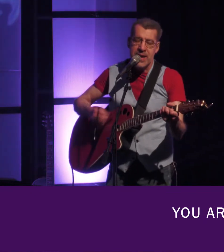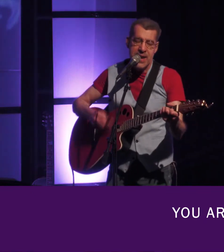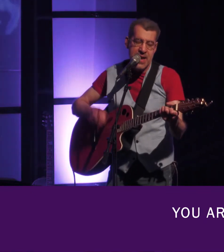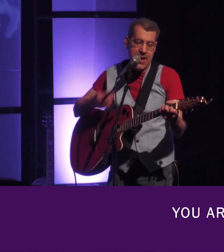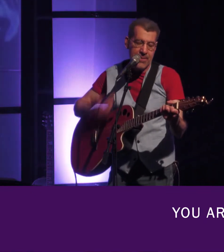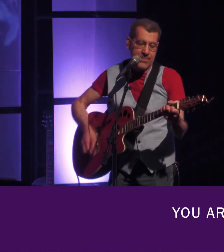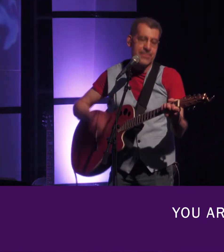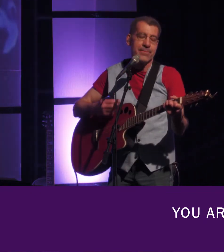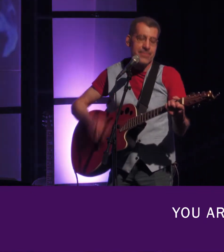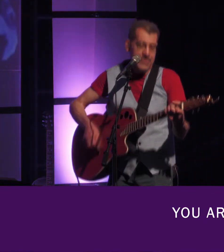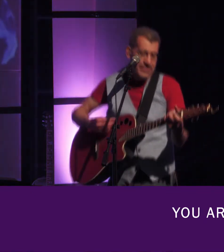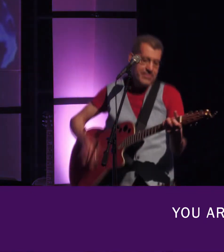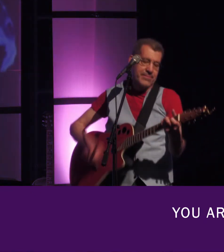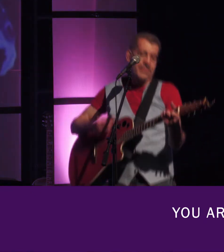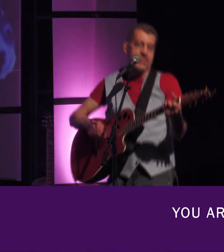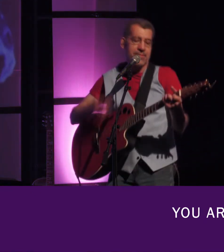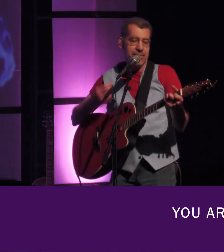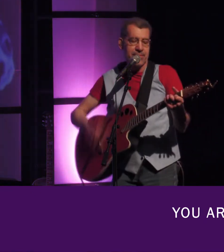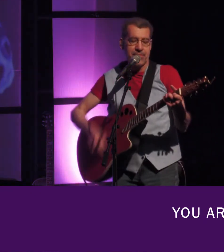mine.